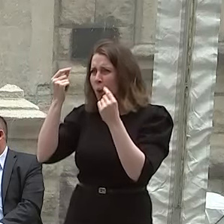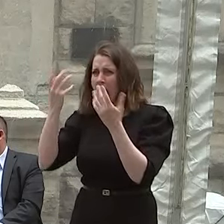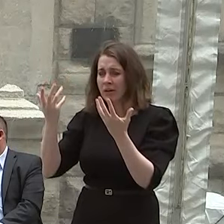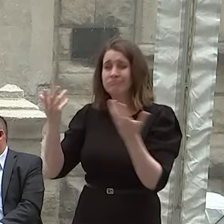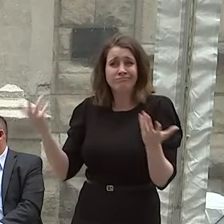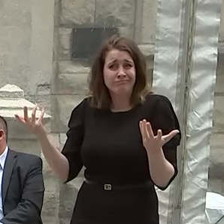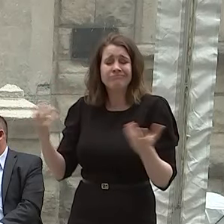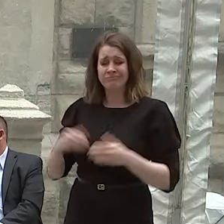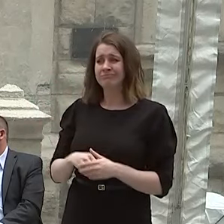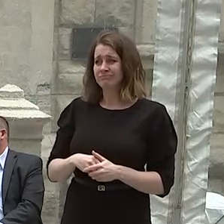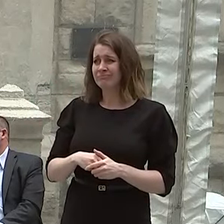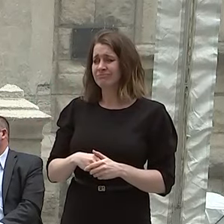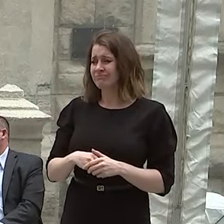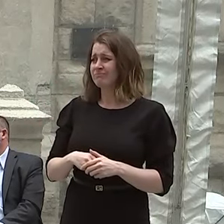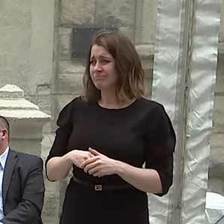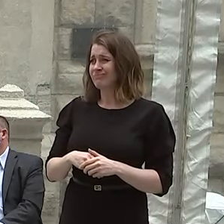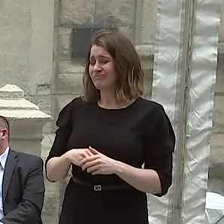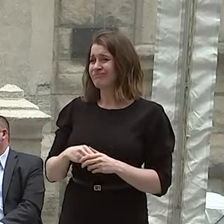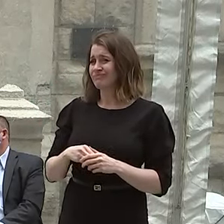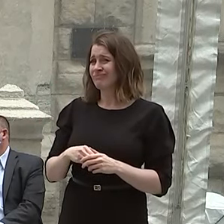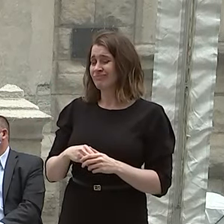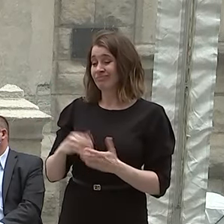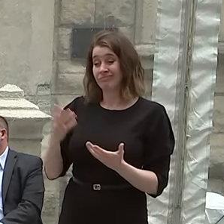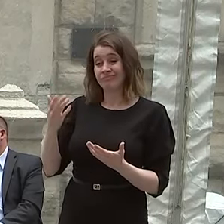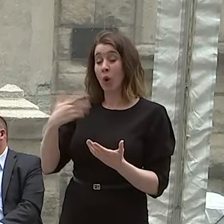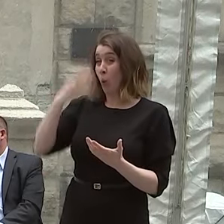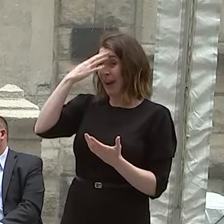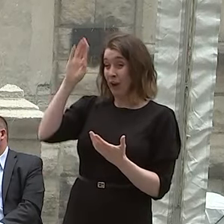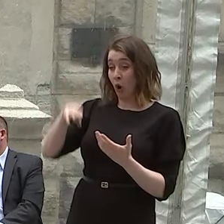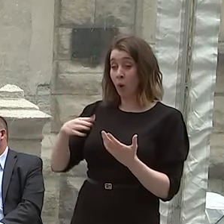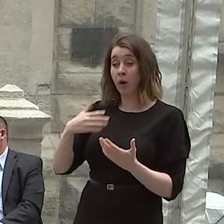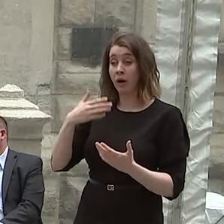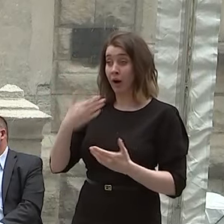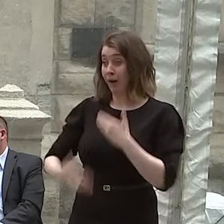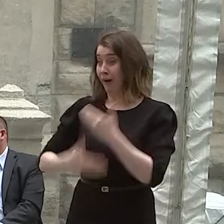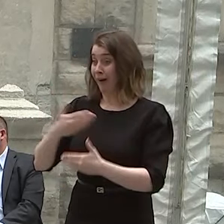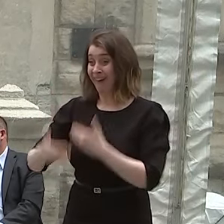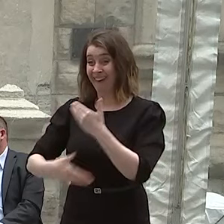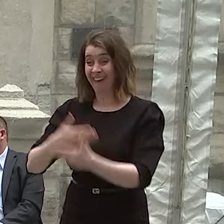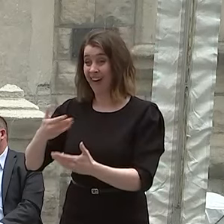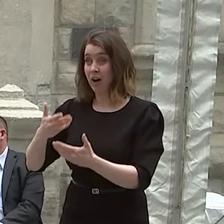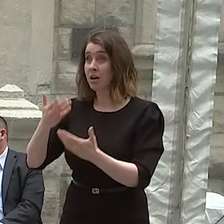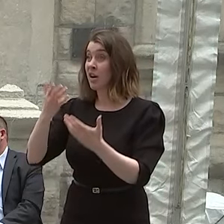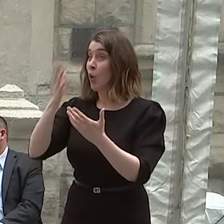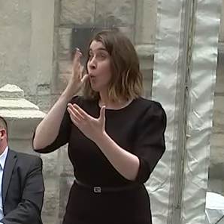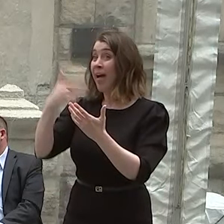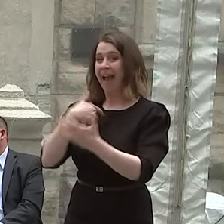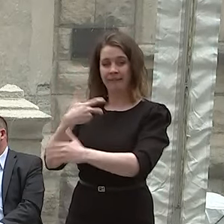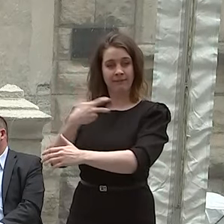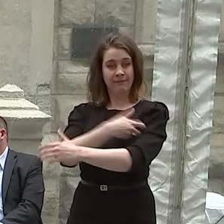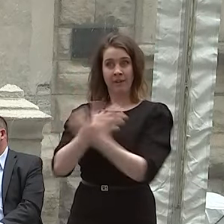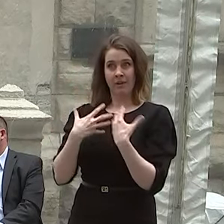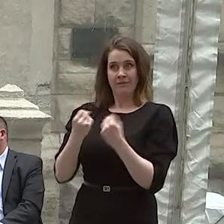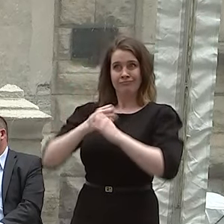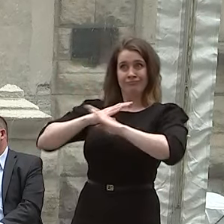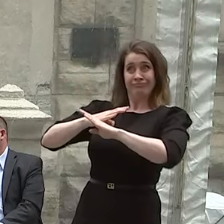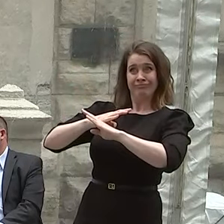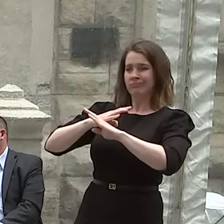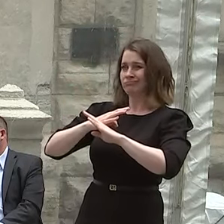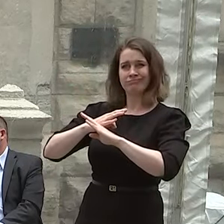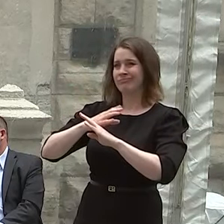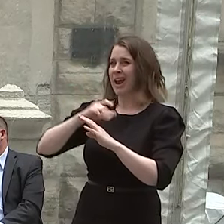know that we're sometime in 2021 at the earliest before there's a vaccine, so we have to